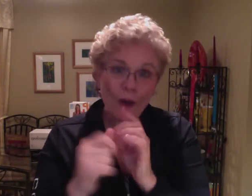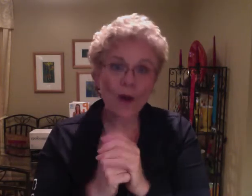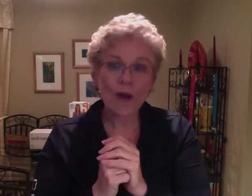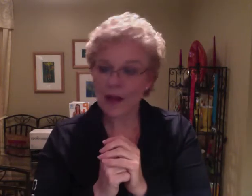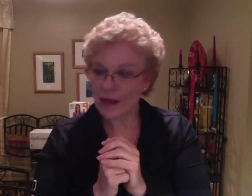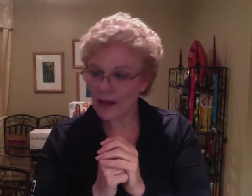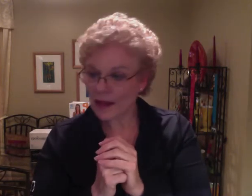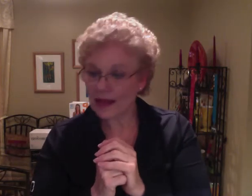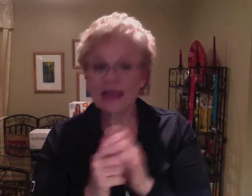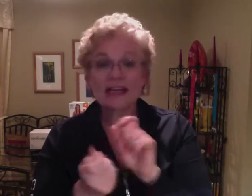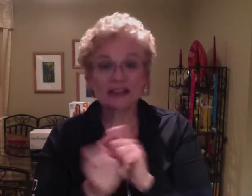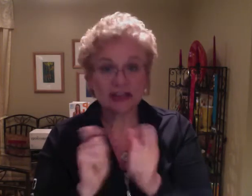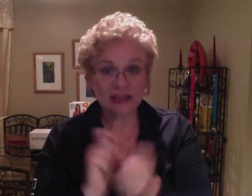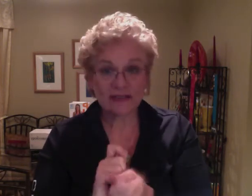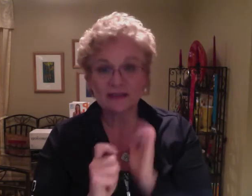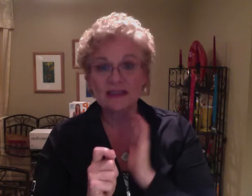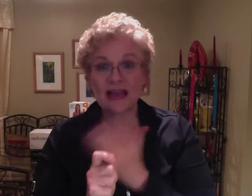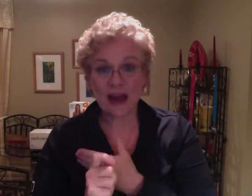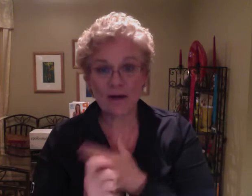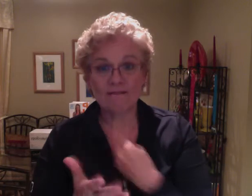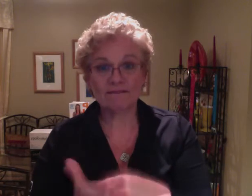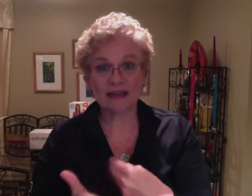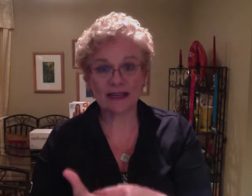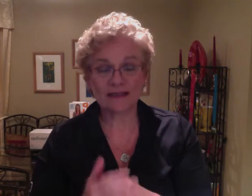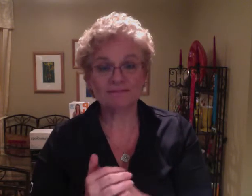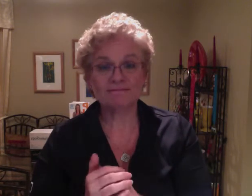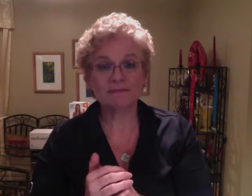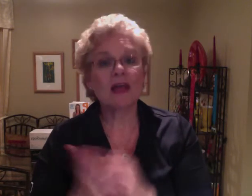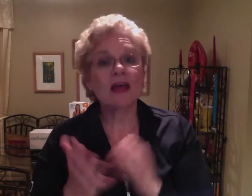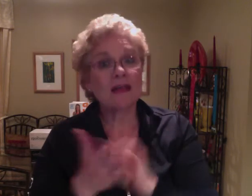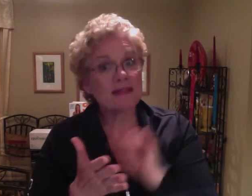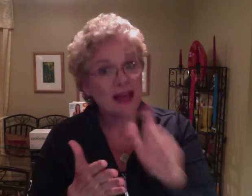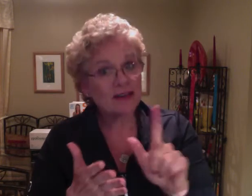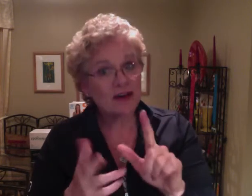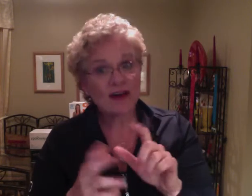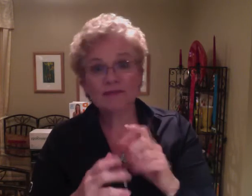our finances completely. So that's it. Sorry for another long video, but this is very important.